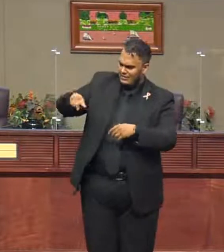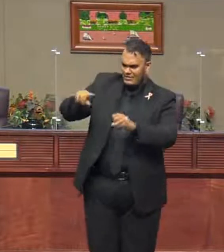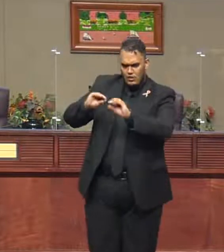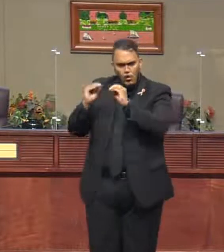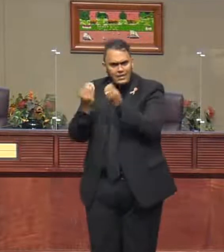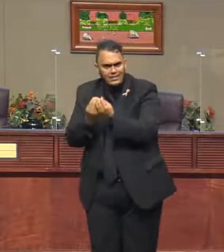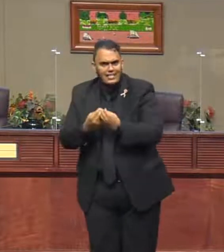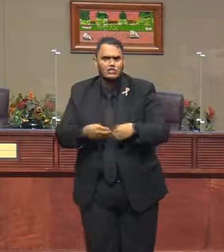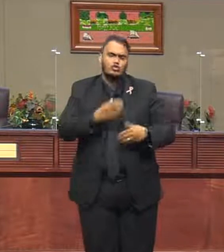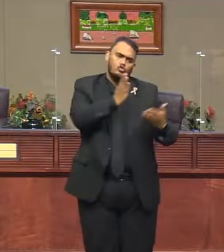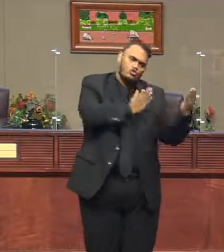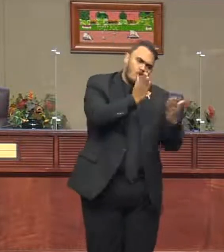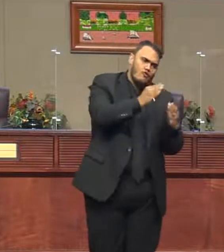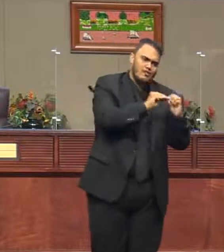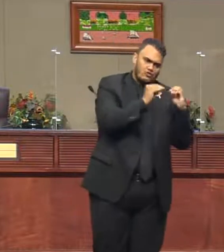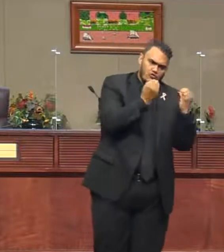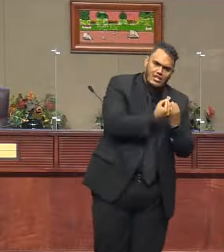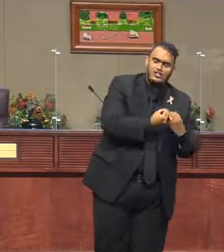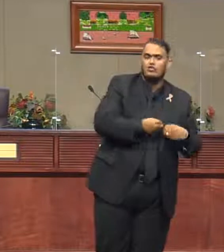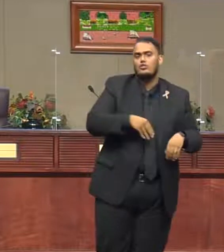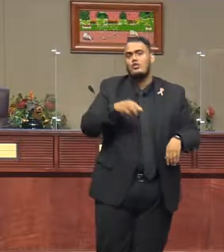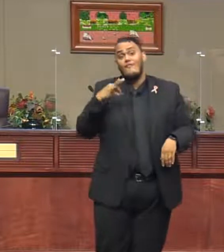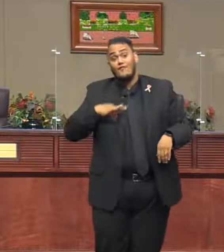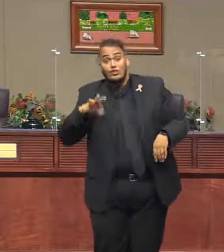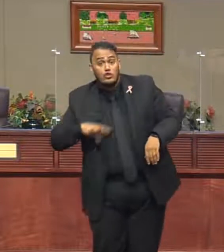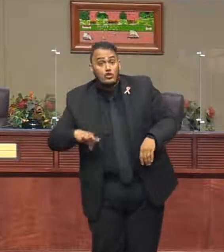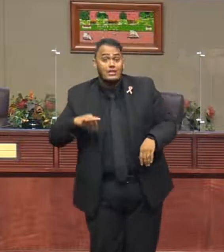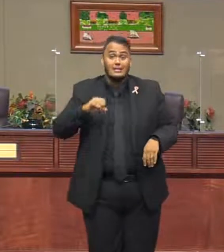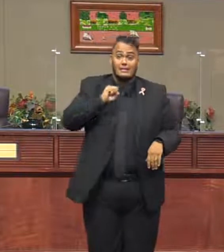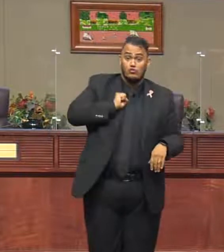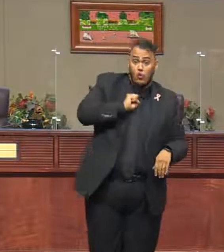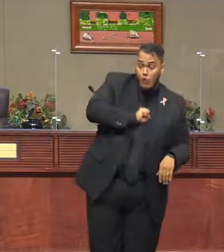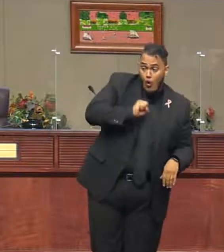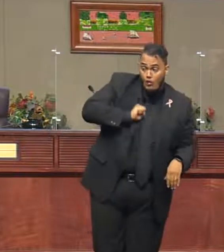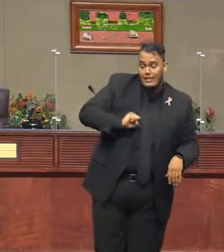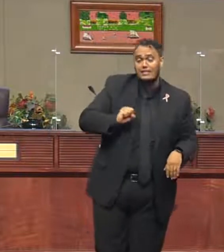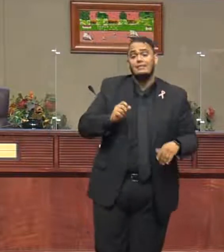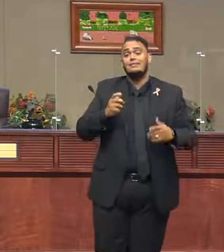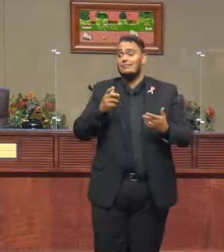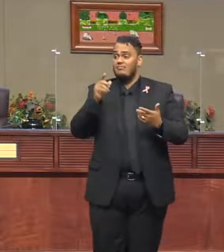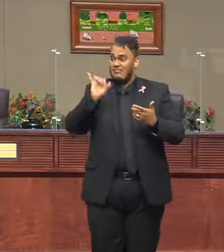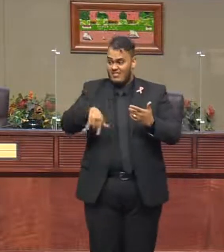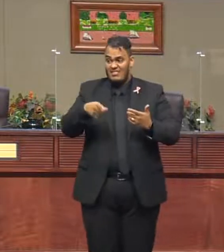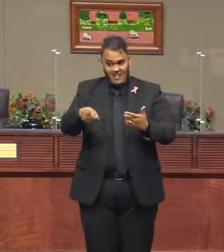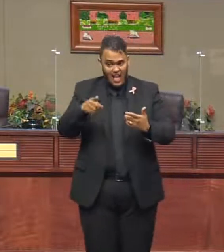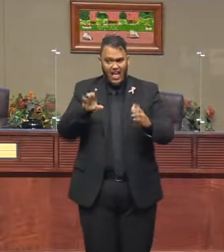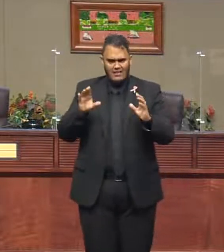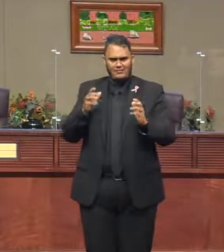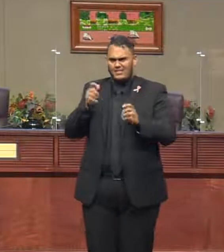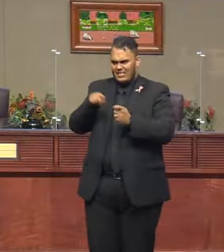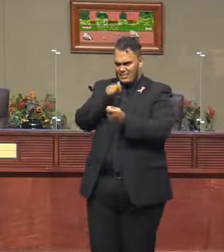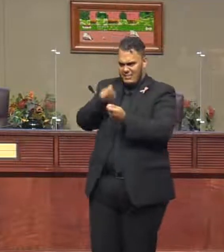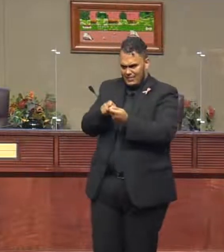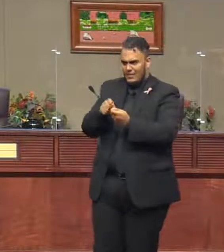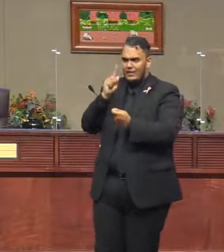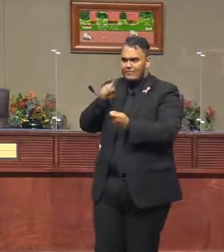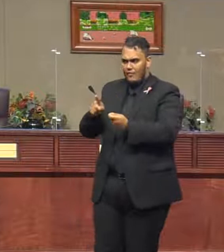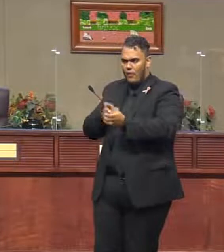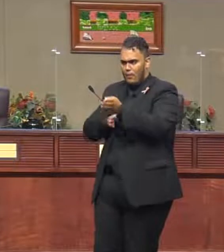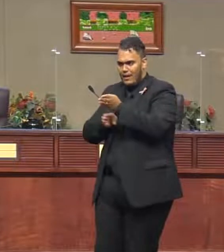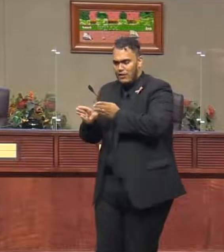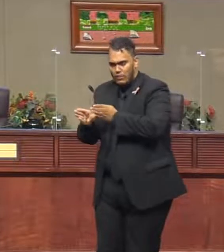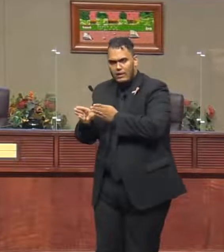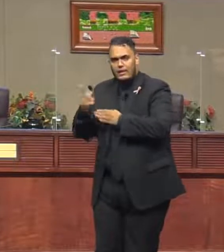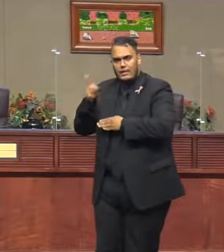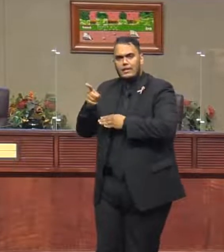organizations, fraternities, sororities, particularly in minority communities. We have a number of those planned in